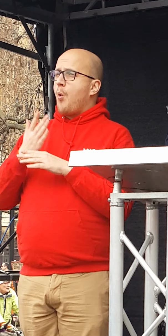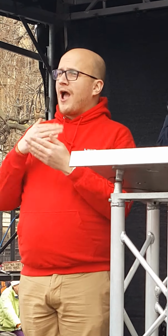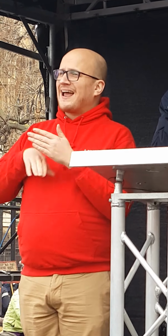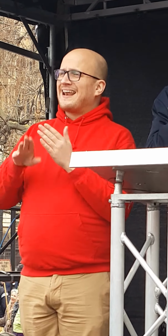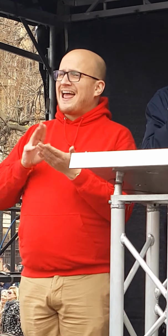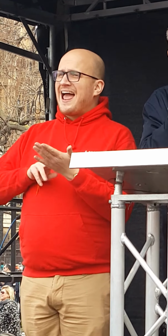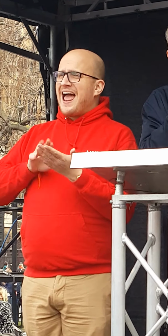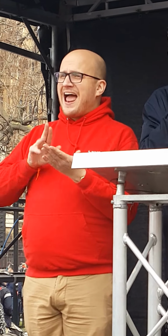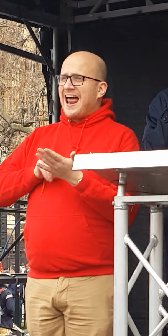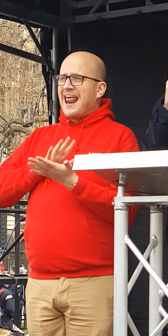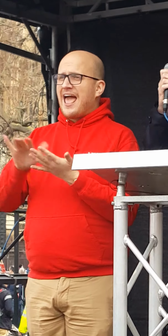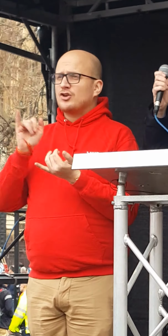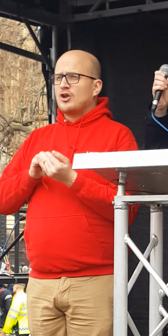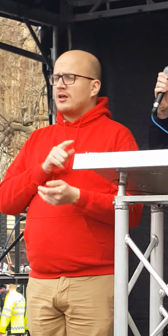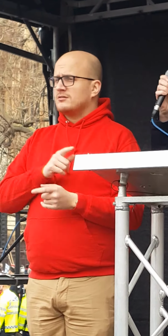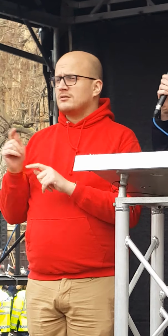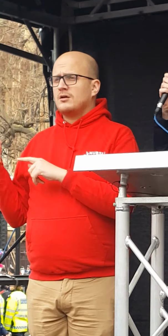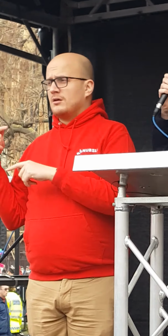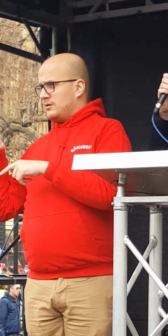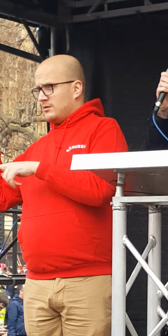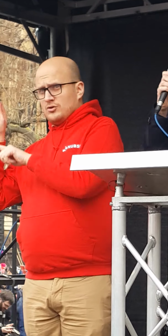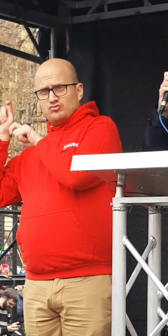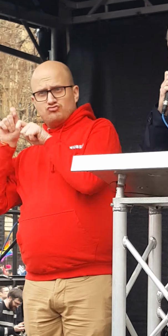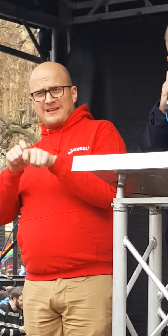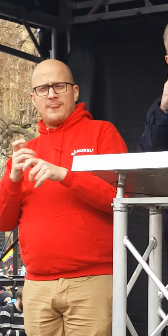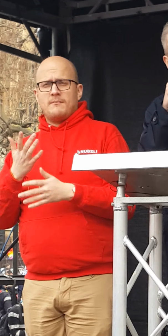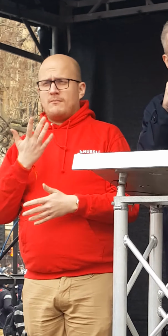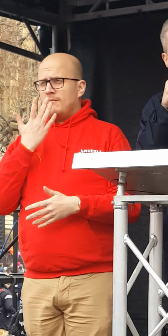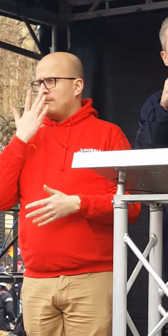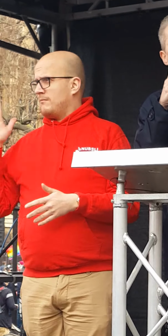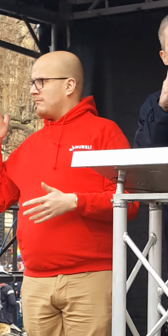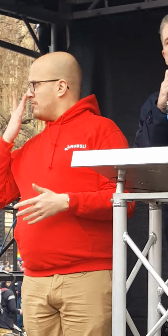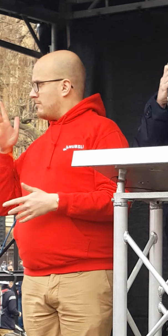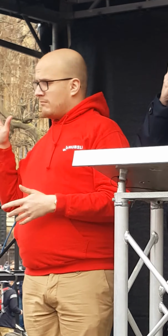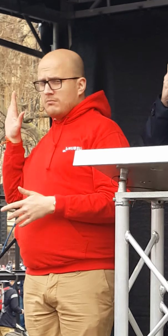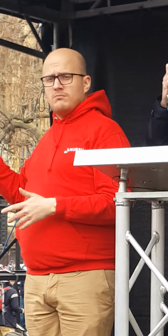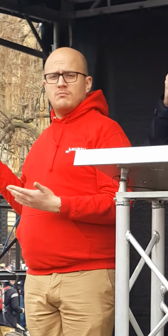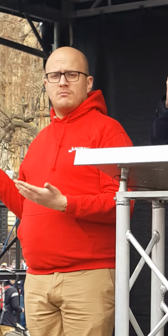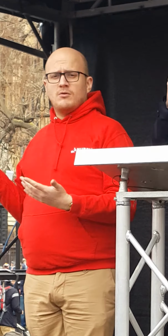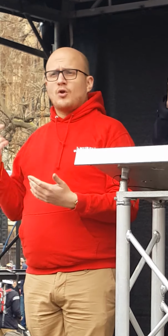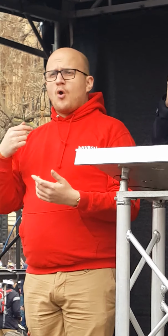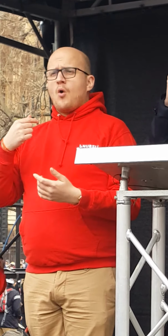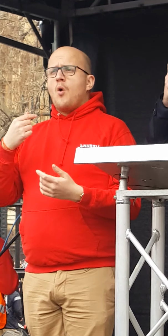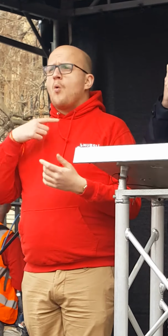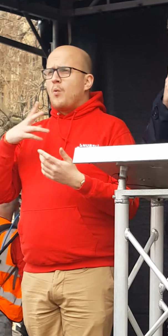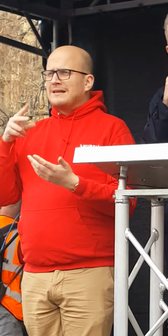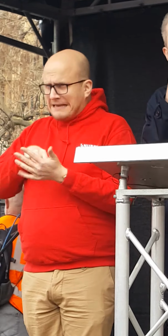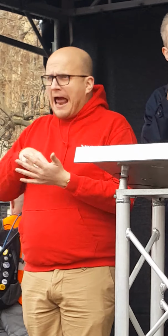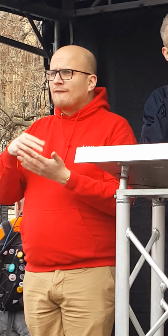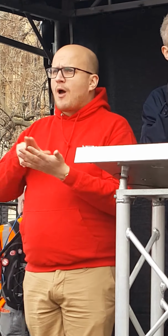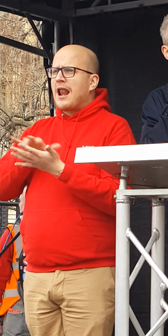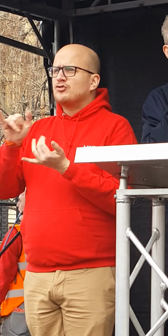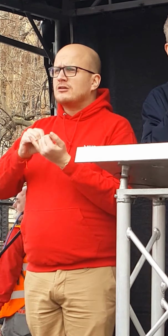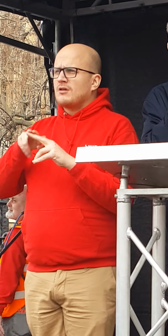disgraceful way. So if we're prepared to stand up for our NHS staff, make a massive roar.